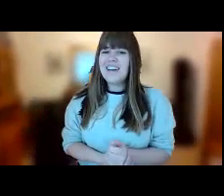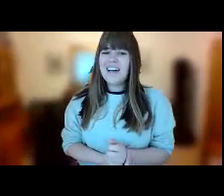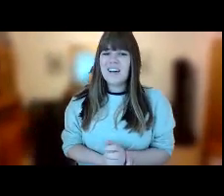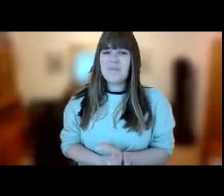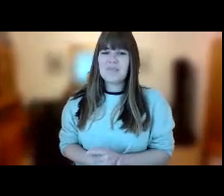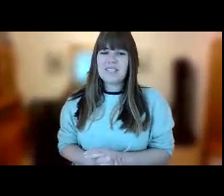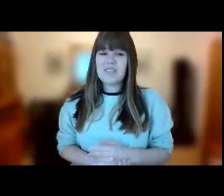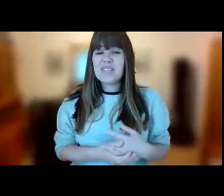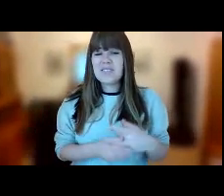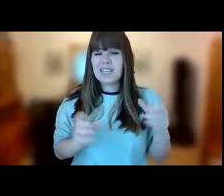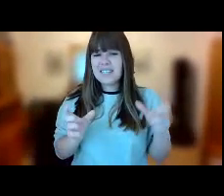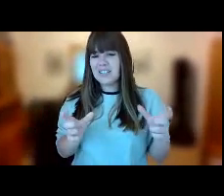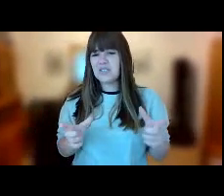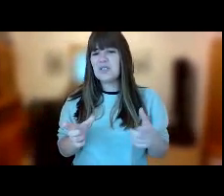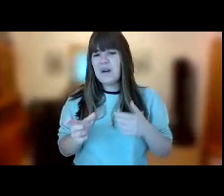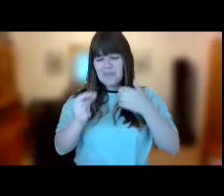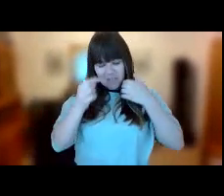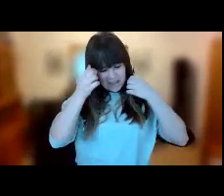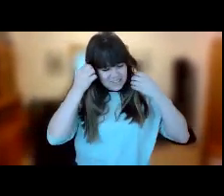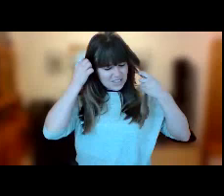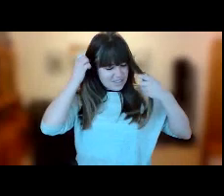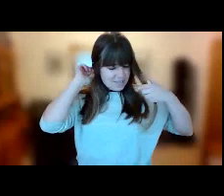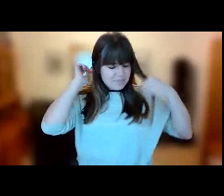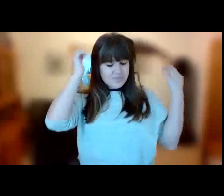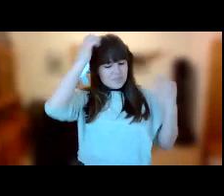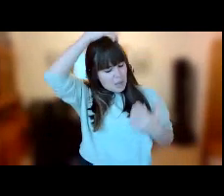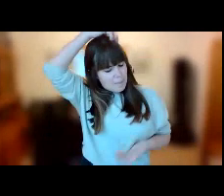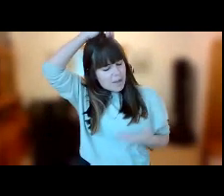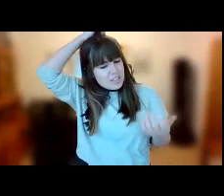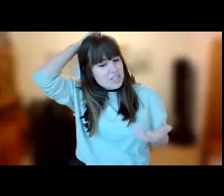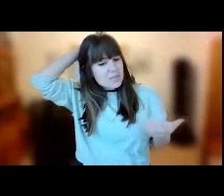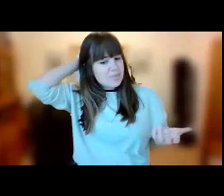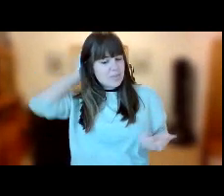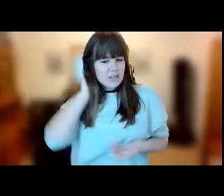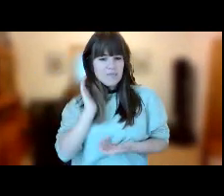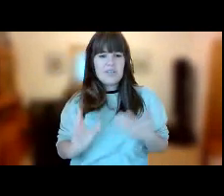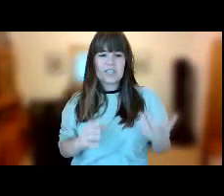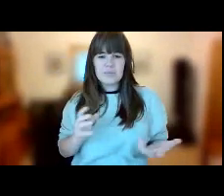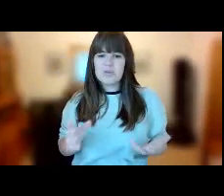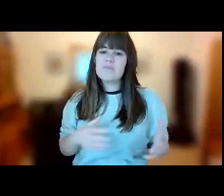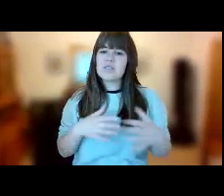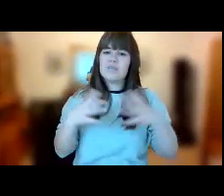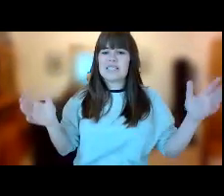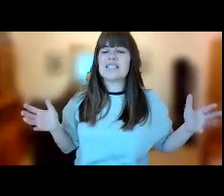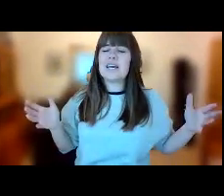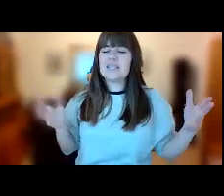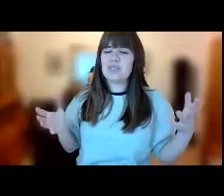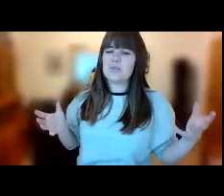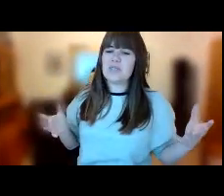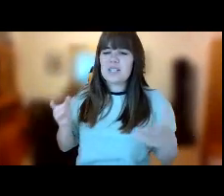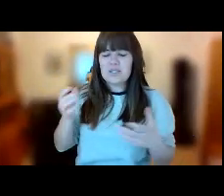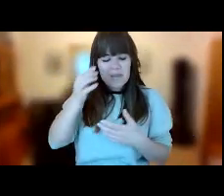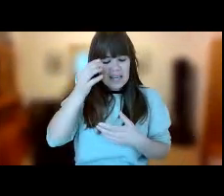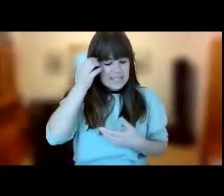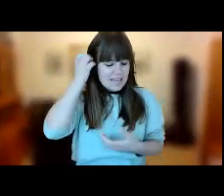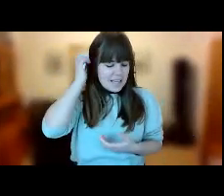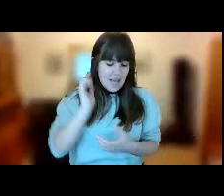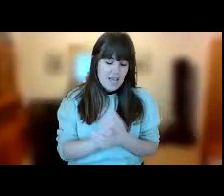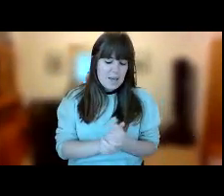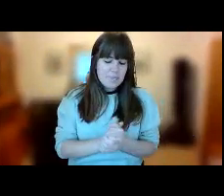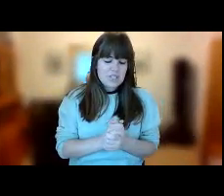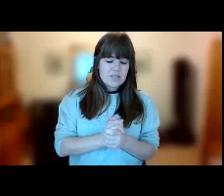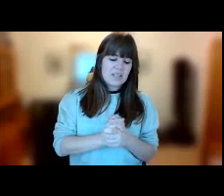path. So I just think it's a really kind of short, powerful way of showing that. But I think just some kind of reflection prompts. Normally, as I say, it's much more discussion